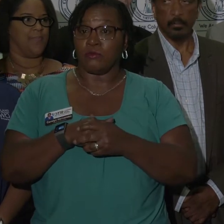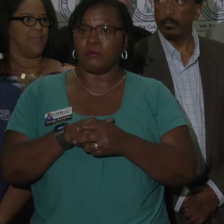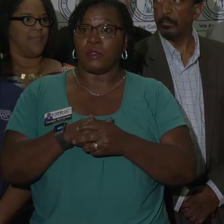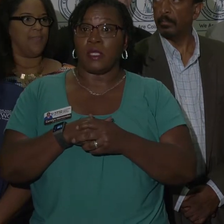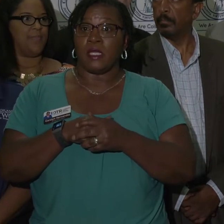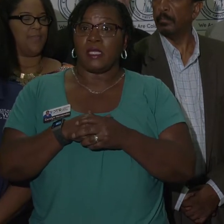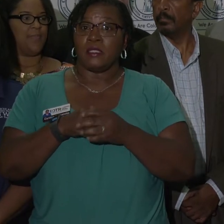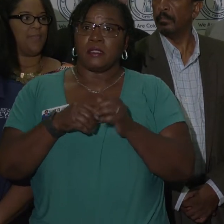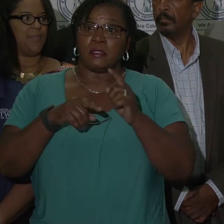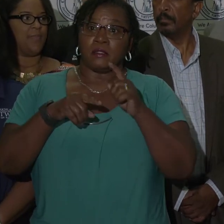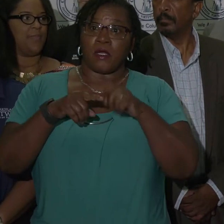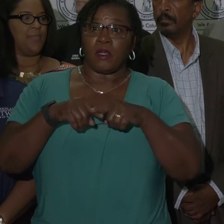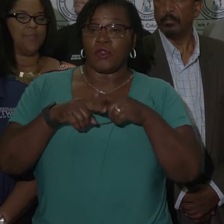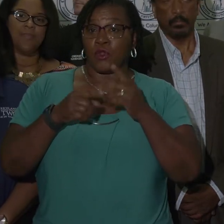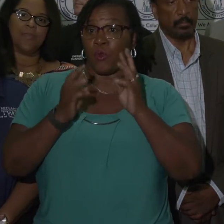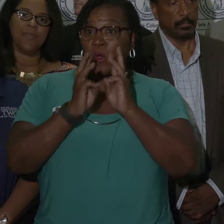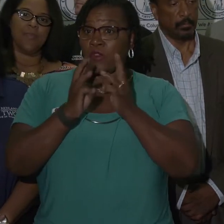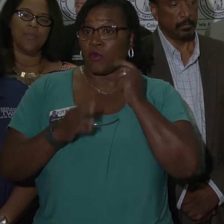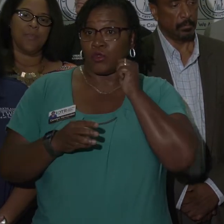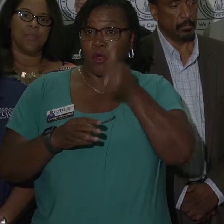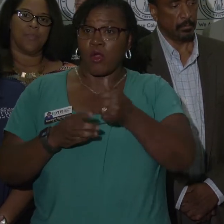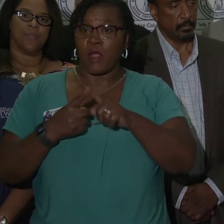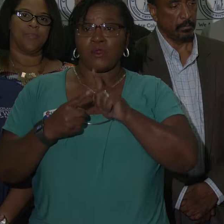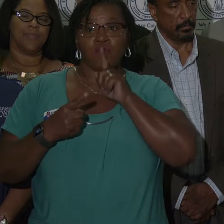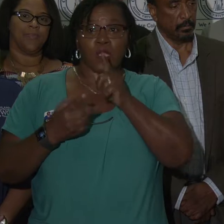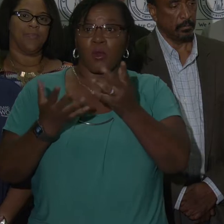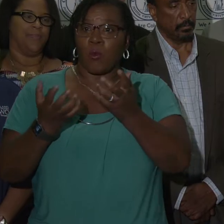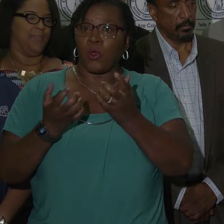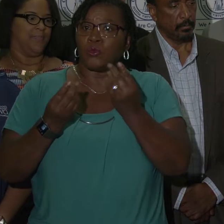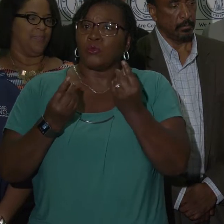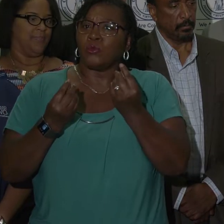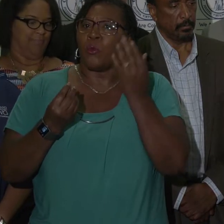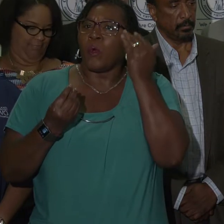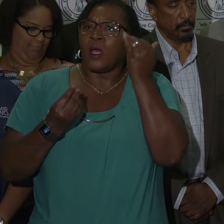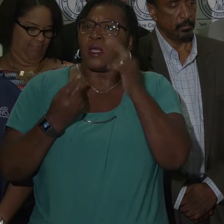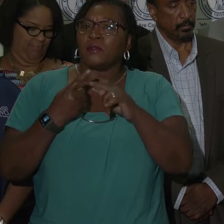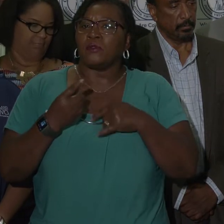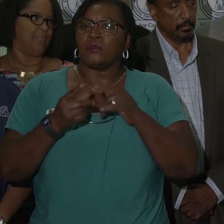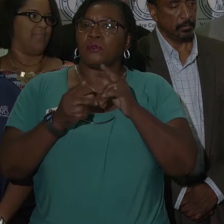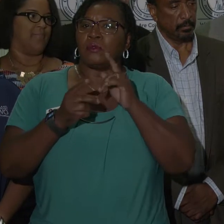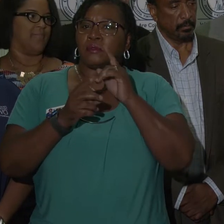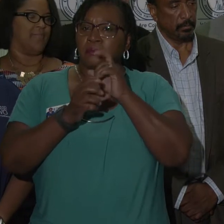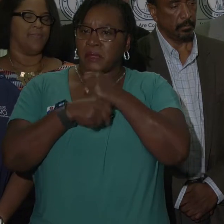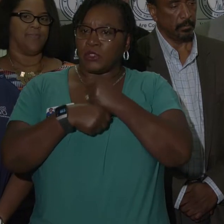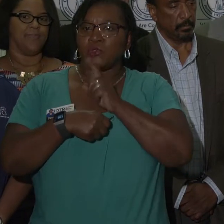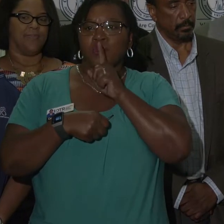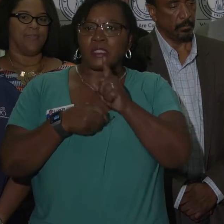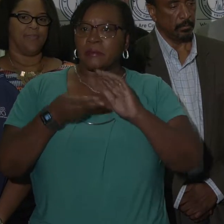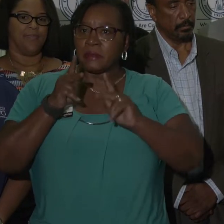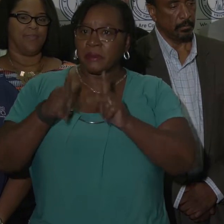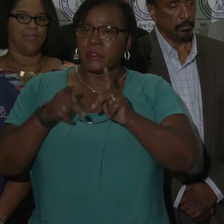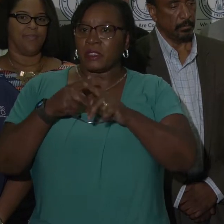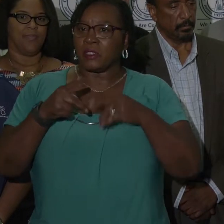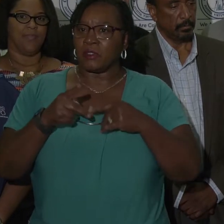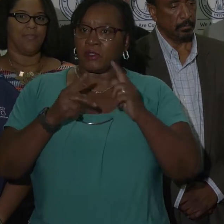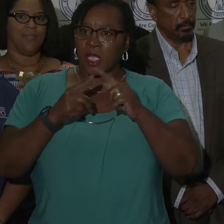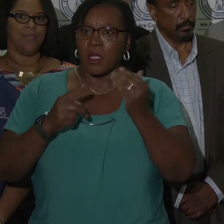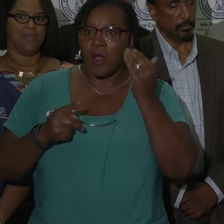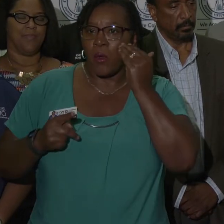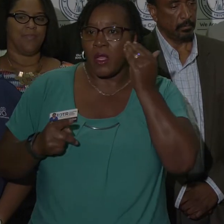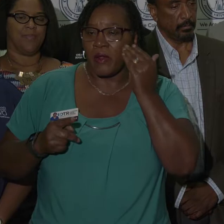the pending weather for tomorrow. And we really just want to do this to remind our citizens to stay vigilant. We know it gets a